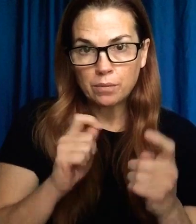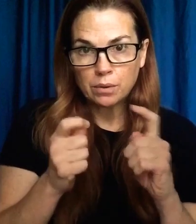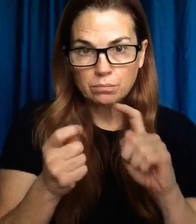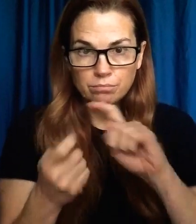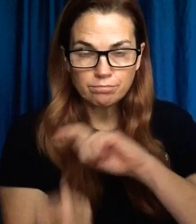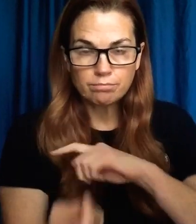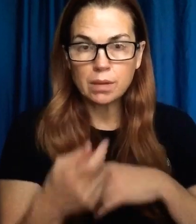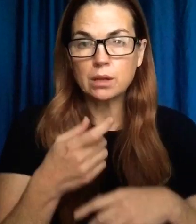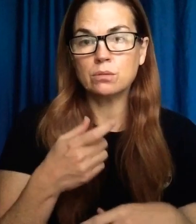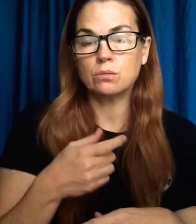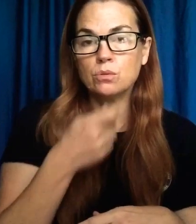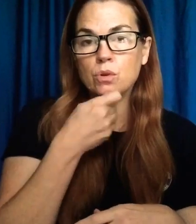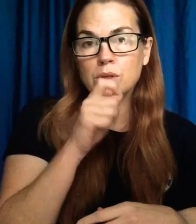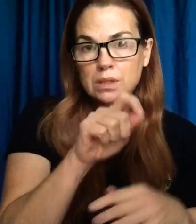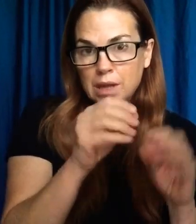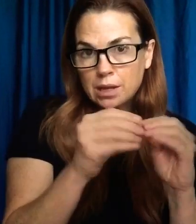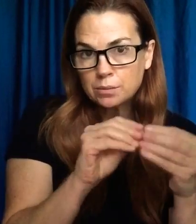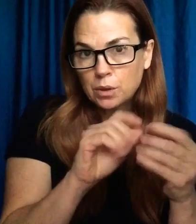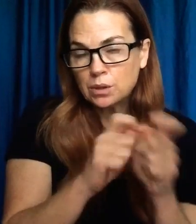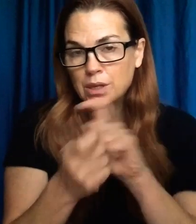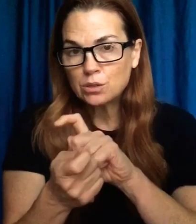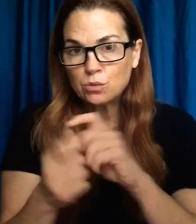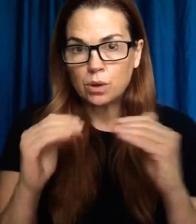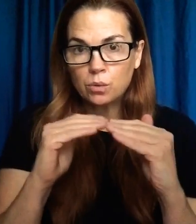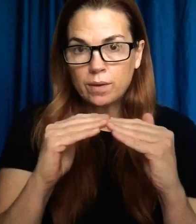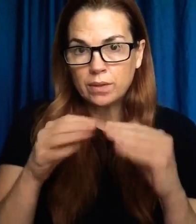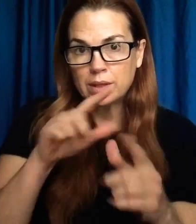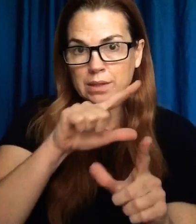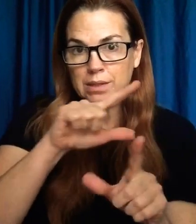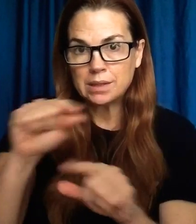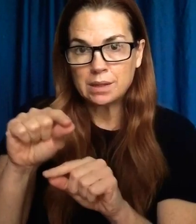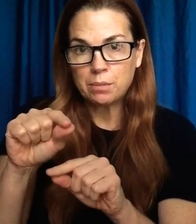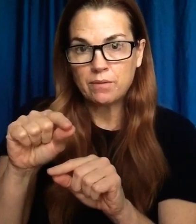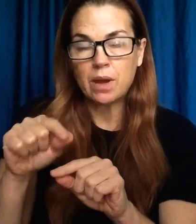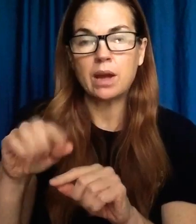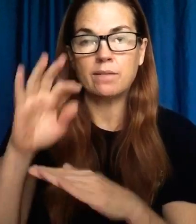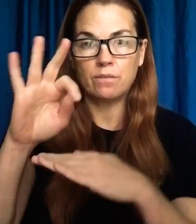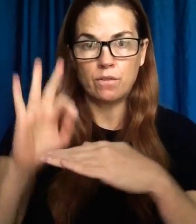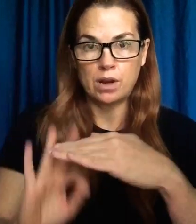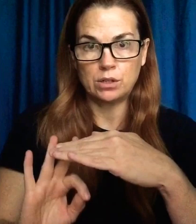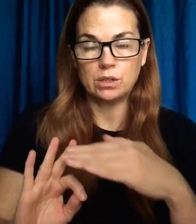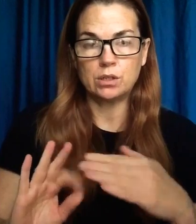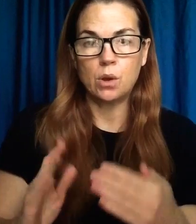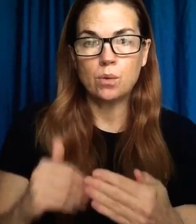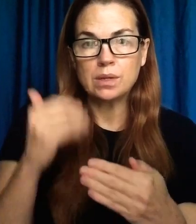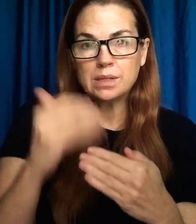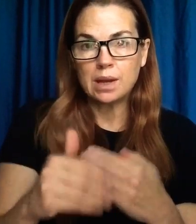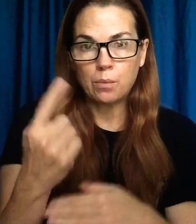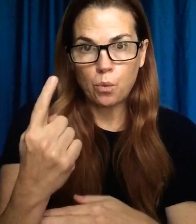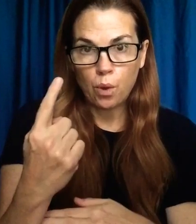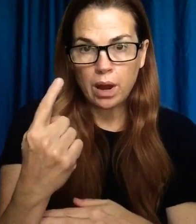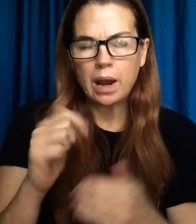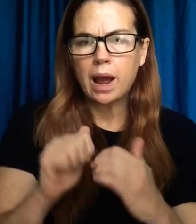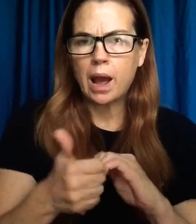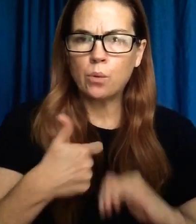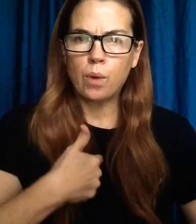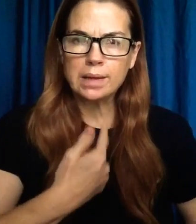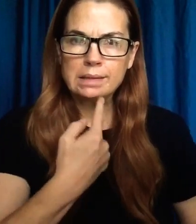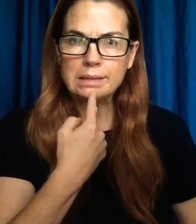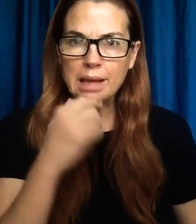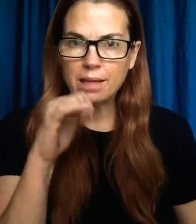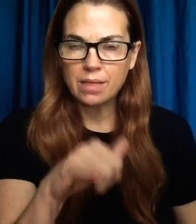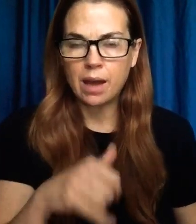equivalencies. Complete each step of the conversion process and turn these decimals into their equivalent simplified